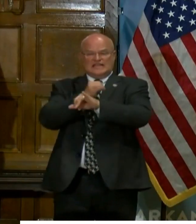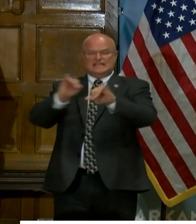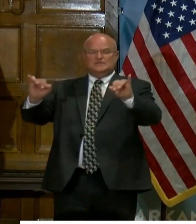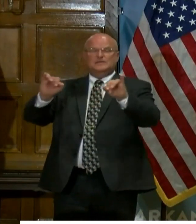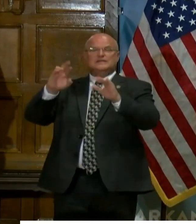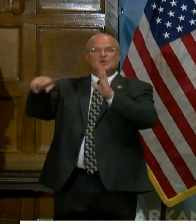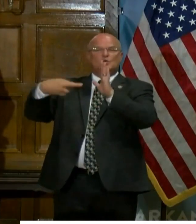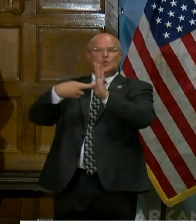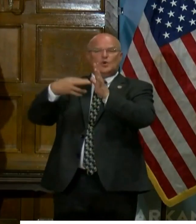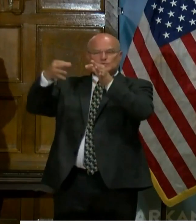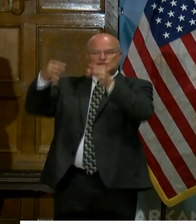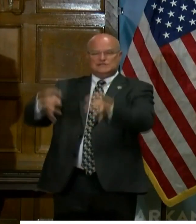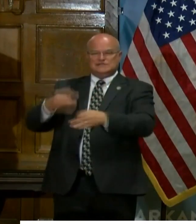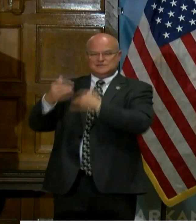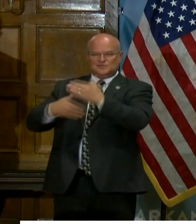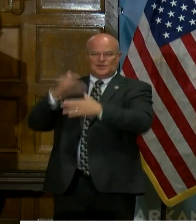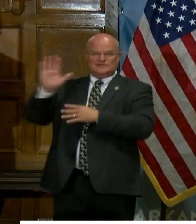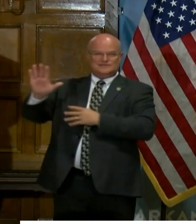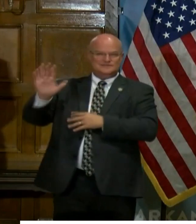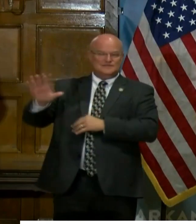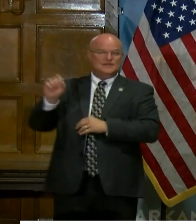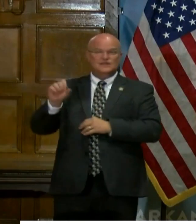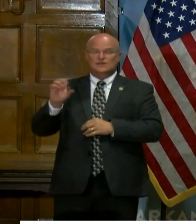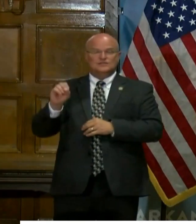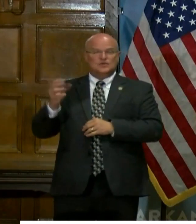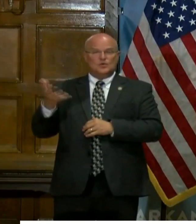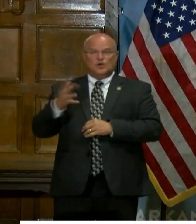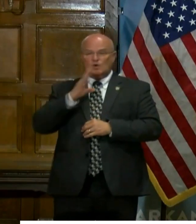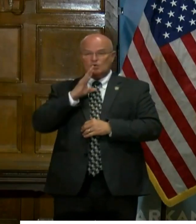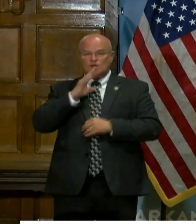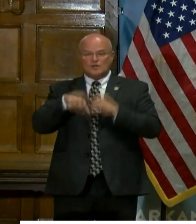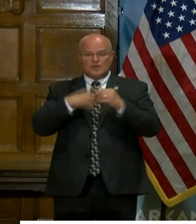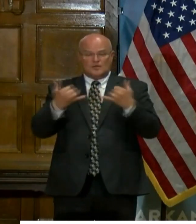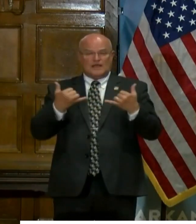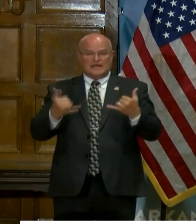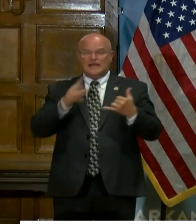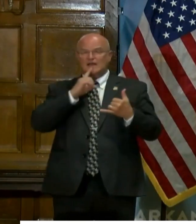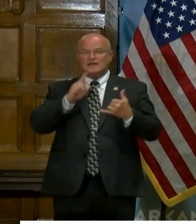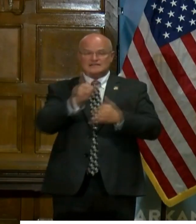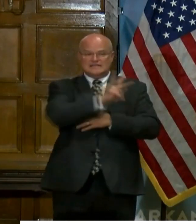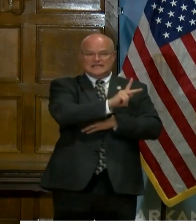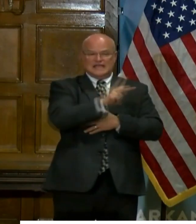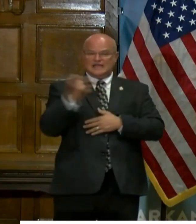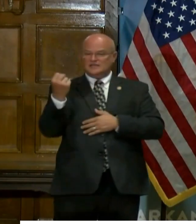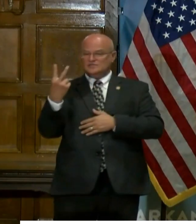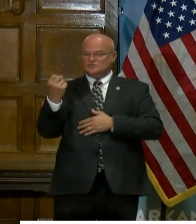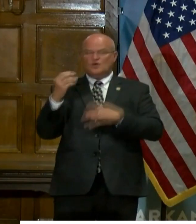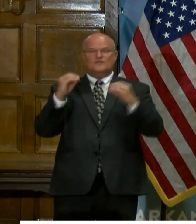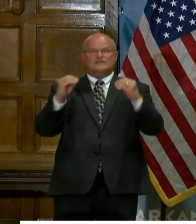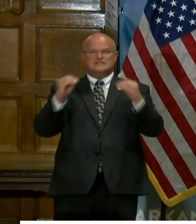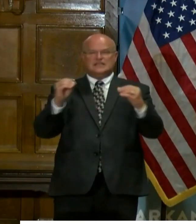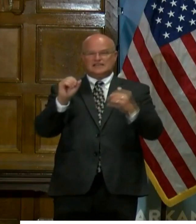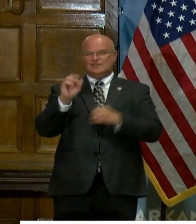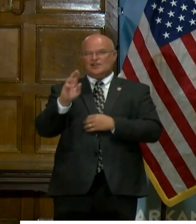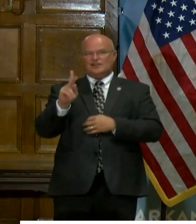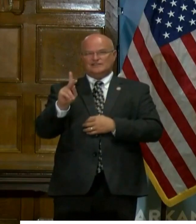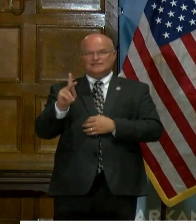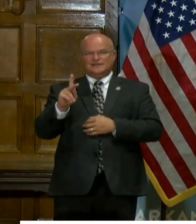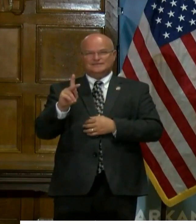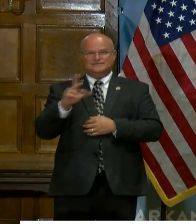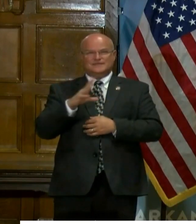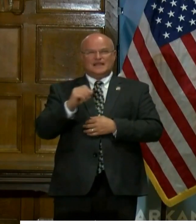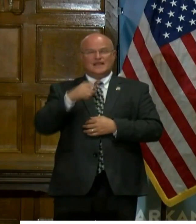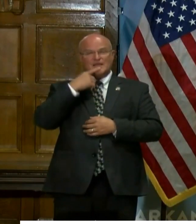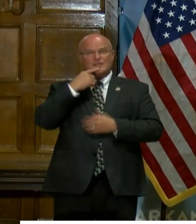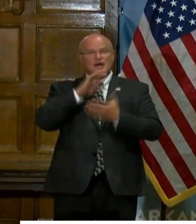independent role and decision-making process. So what we're talking about today is K through 12 education in Arkansas